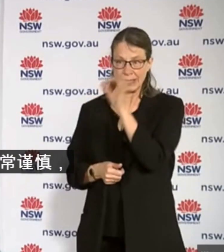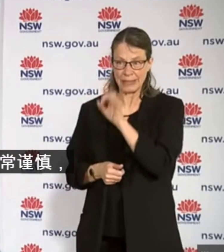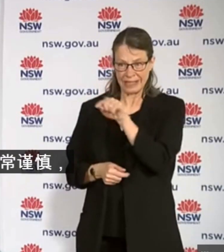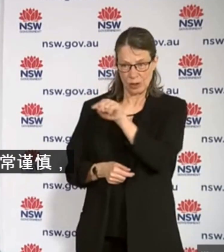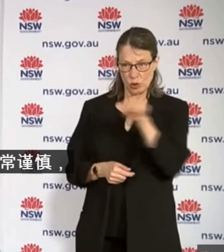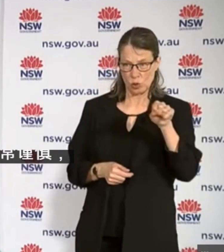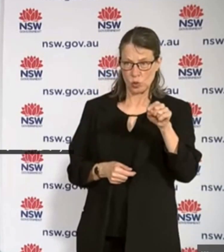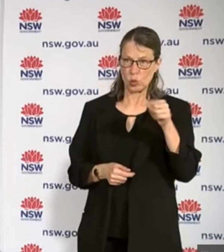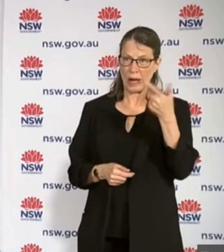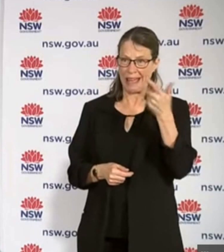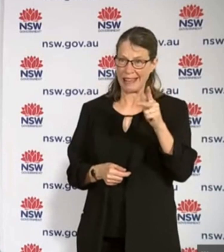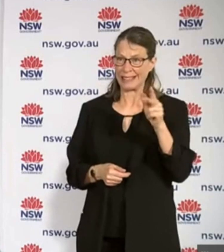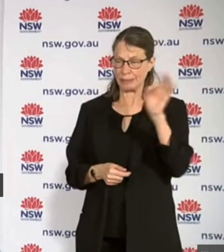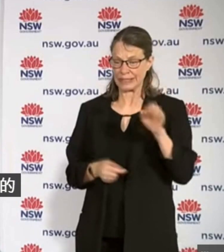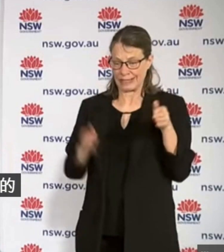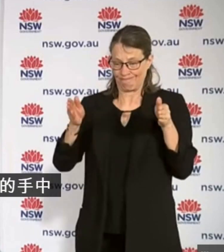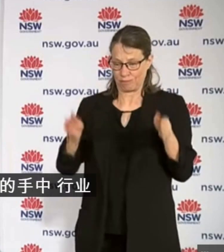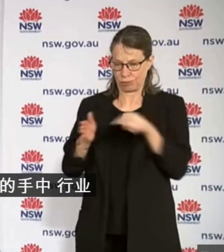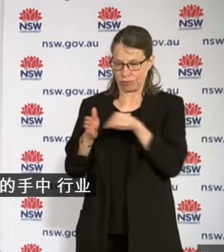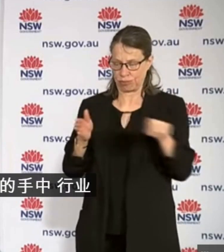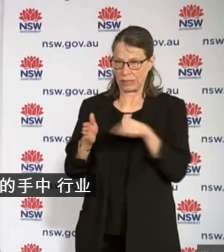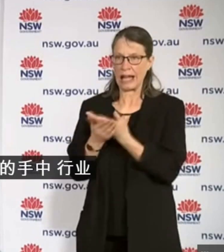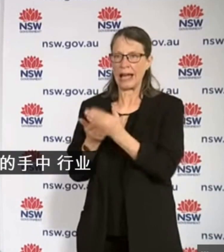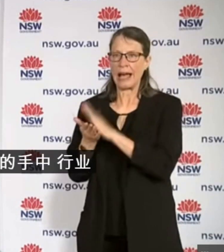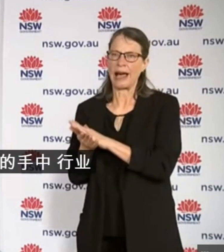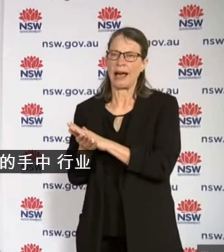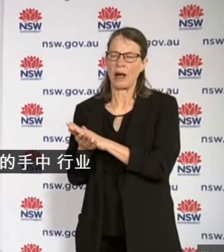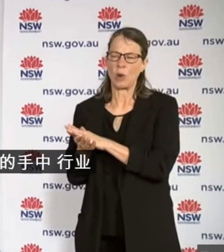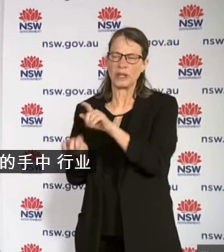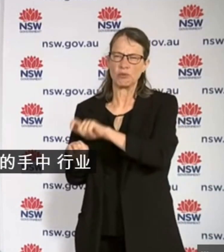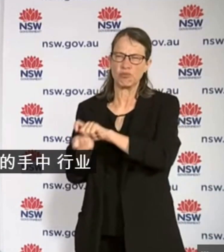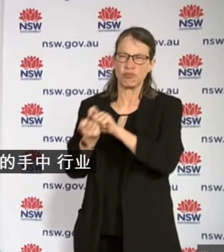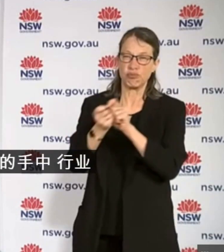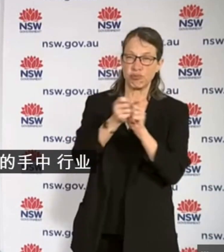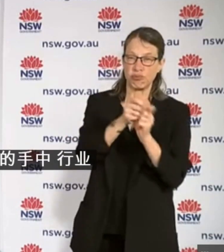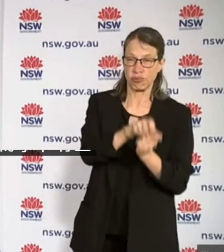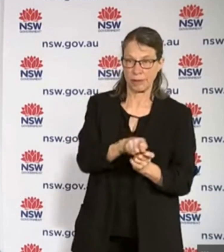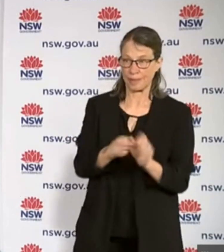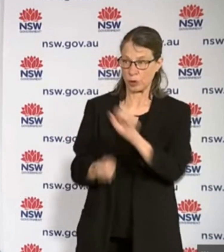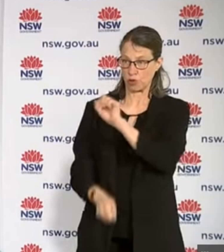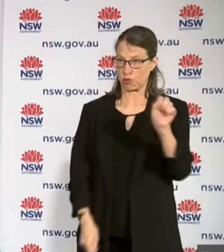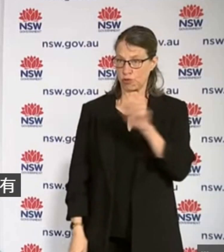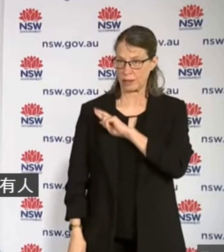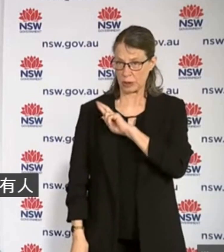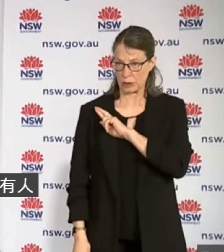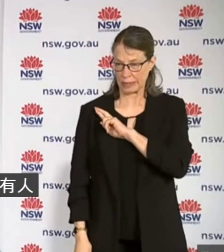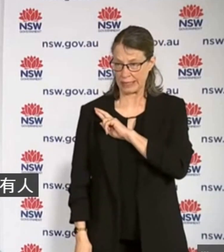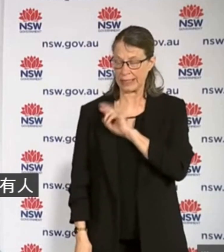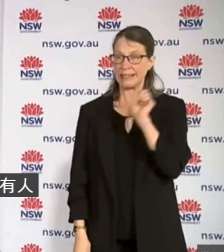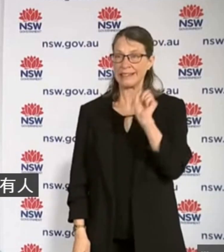transition is really in everyone's hands, industry and the community. Yes, I think all of